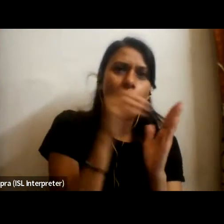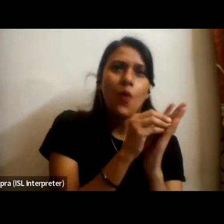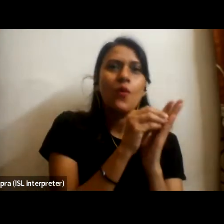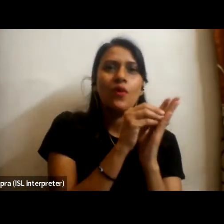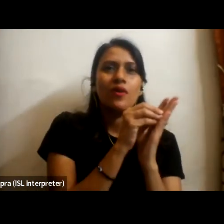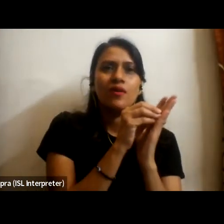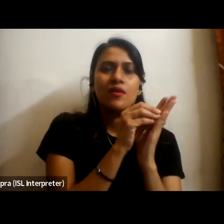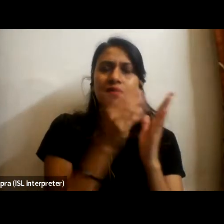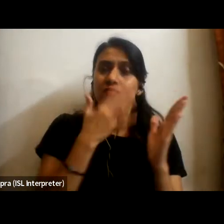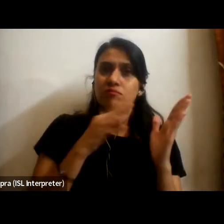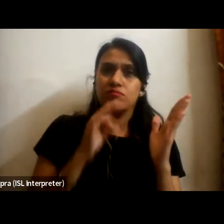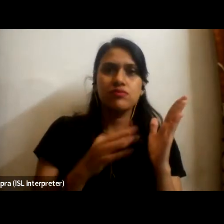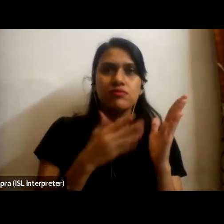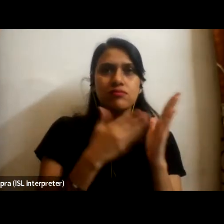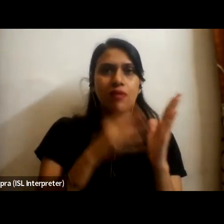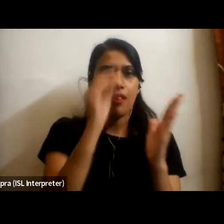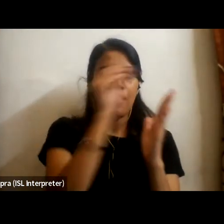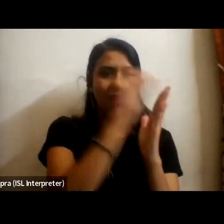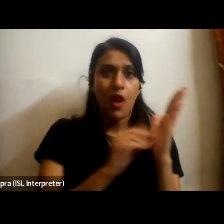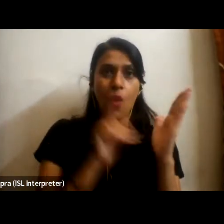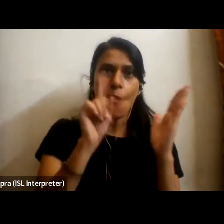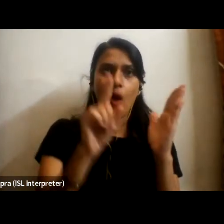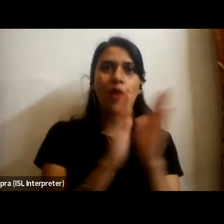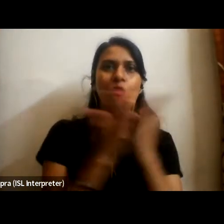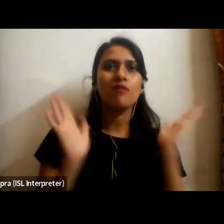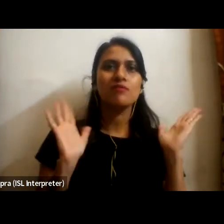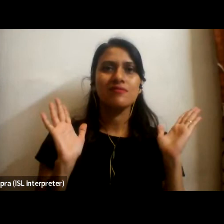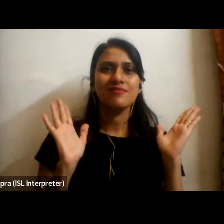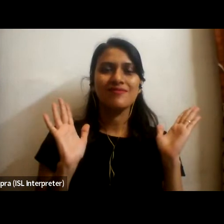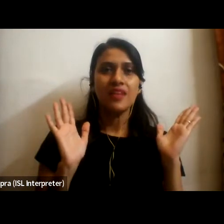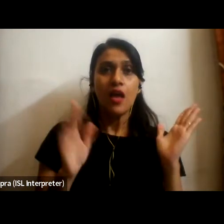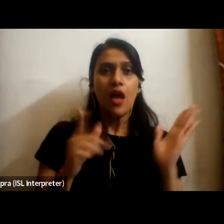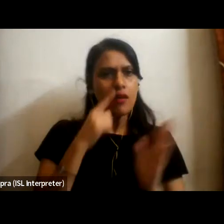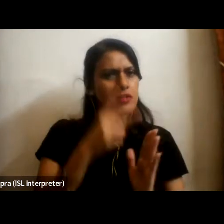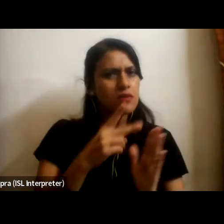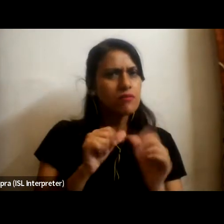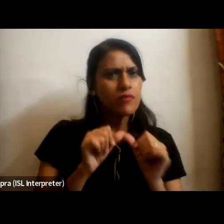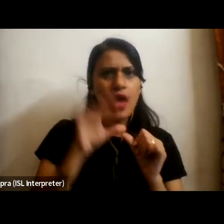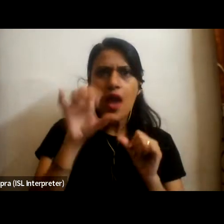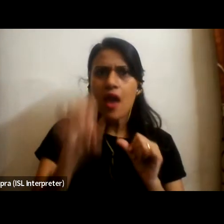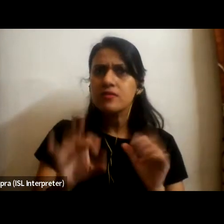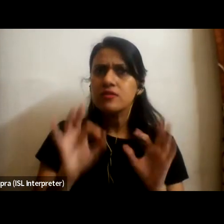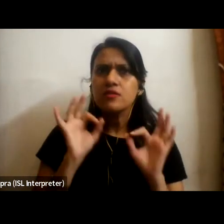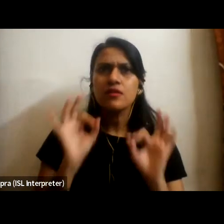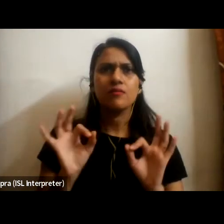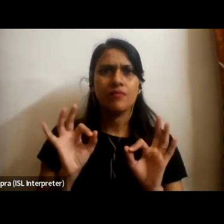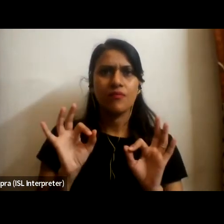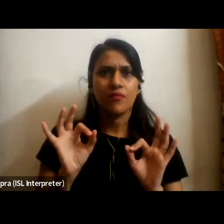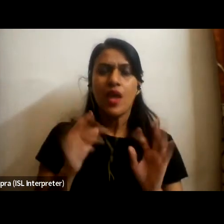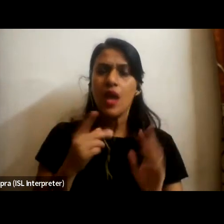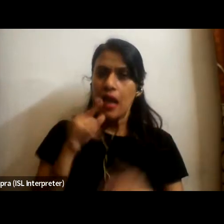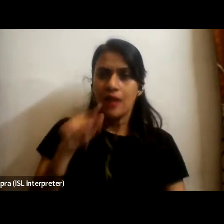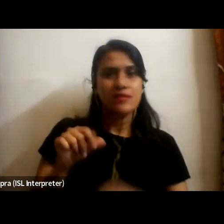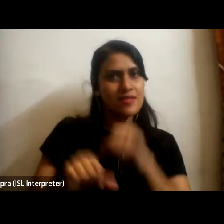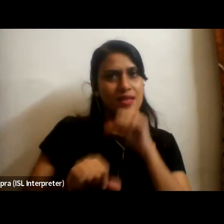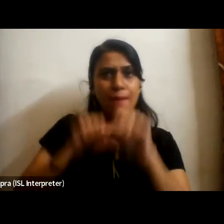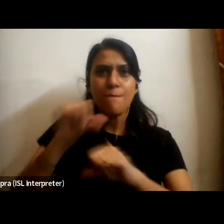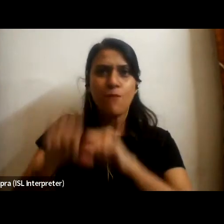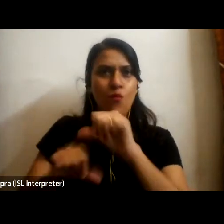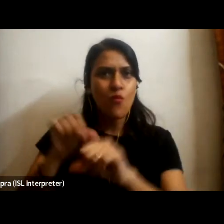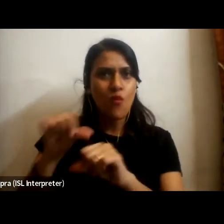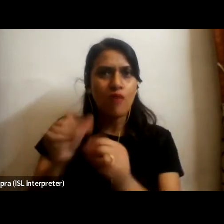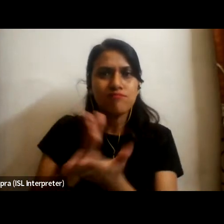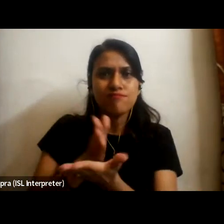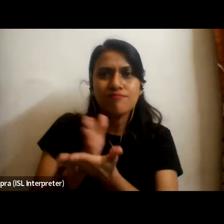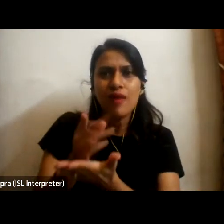seemingly very big issues in one go and in such an accessible manner. And we will come to the process that drove all three